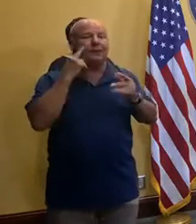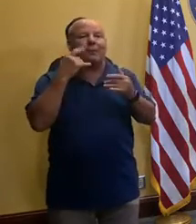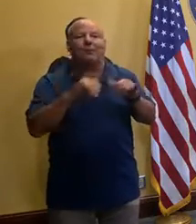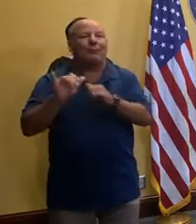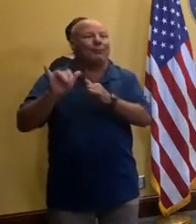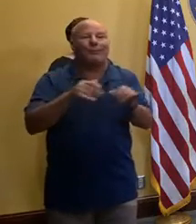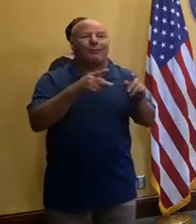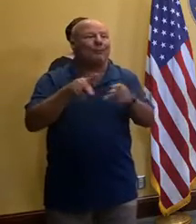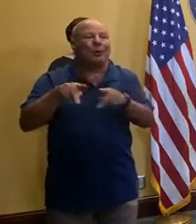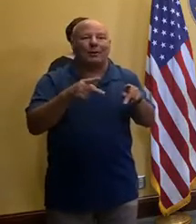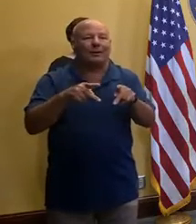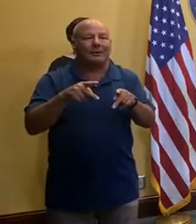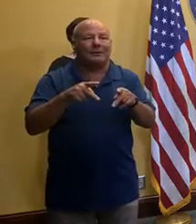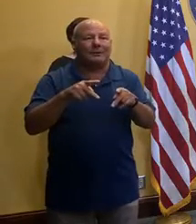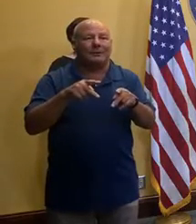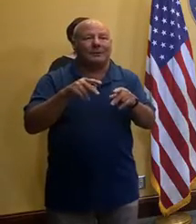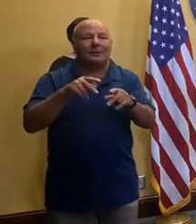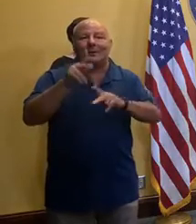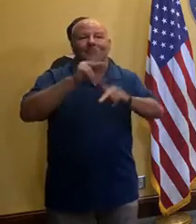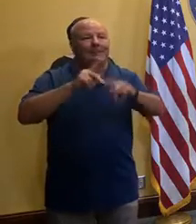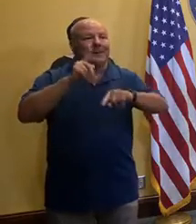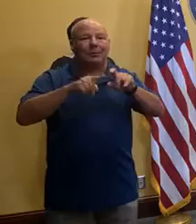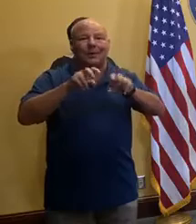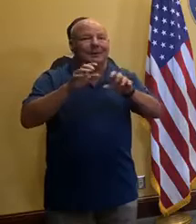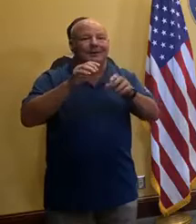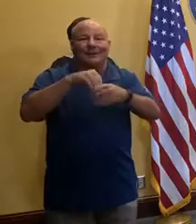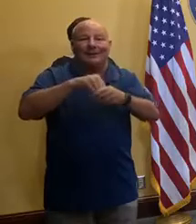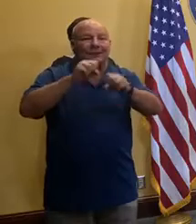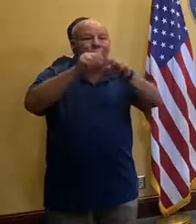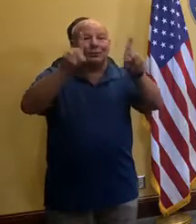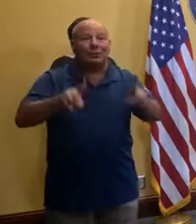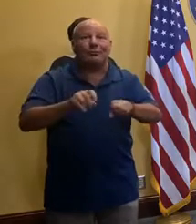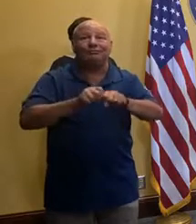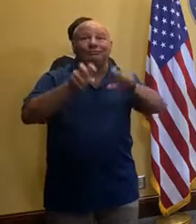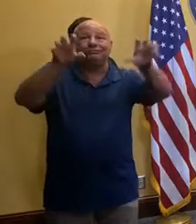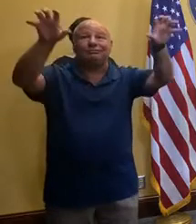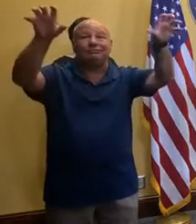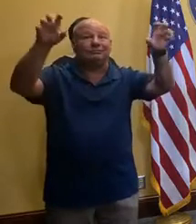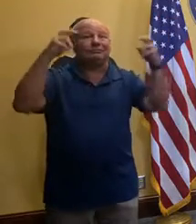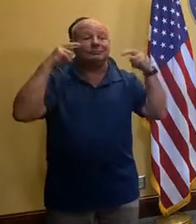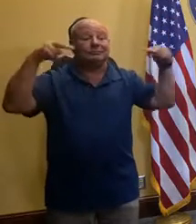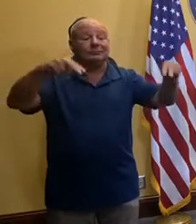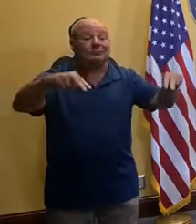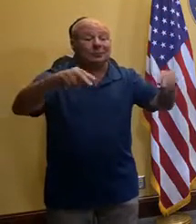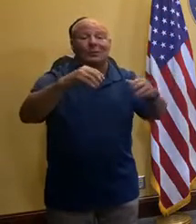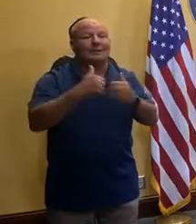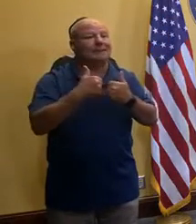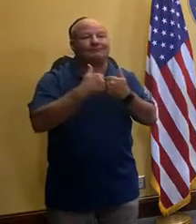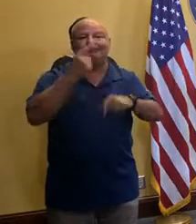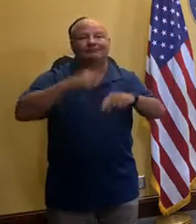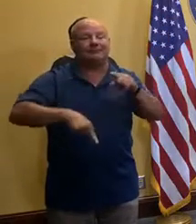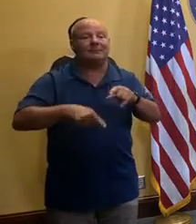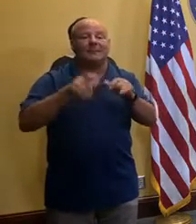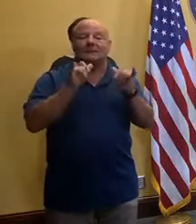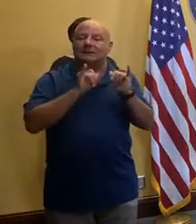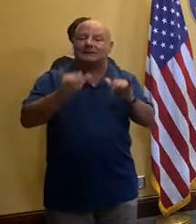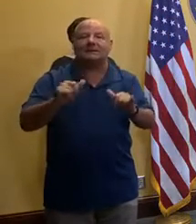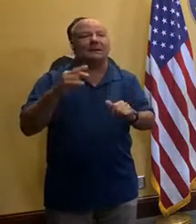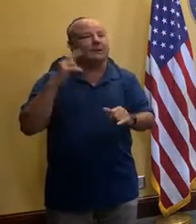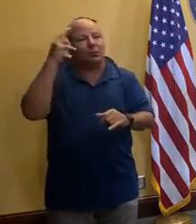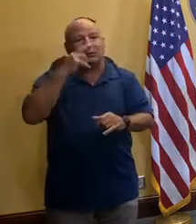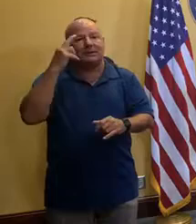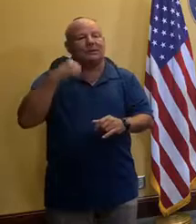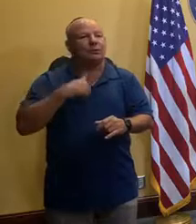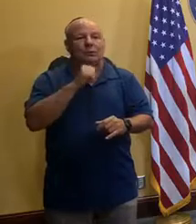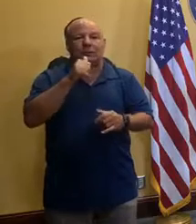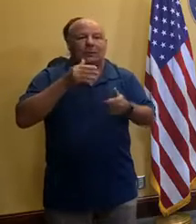Fans are not allowed in the Superdome for the game, and for the same reason, for that very same reason, we will not permit